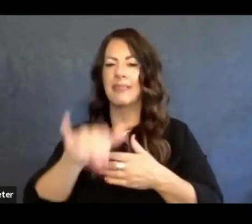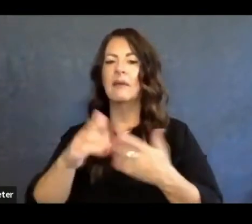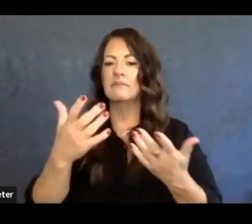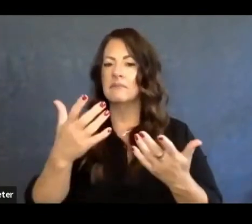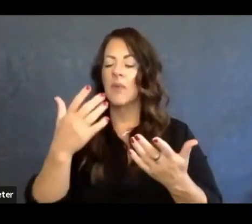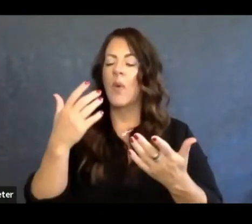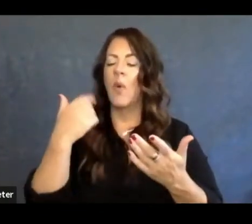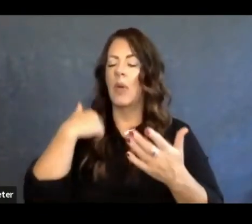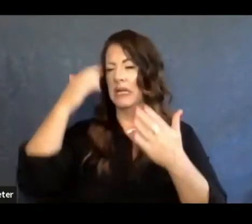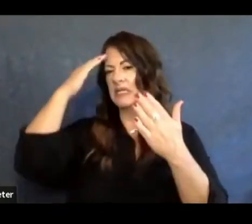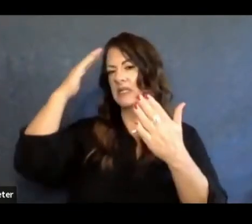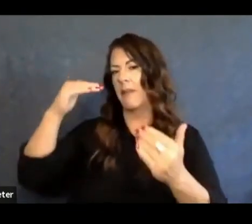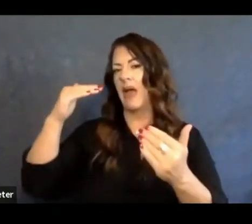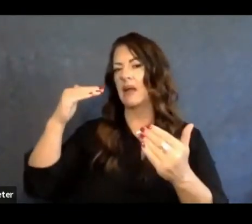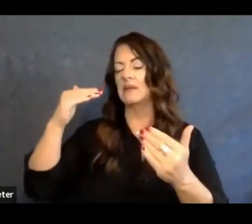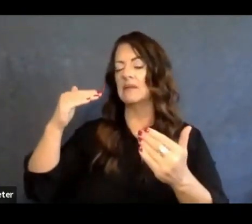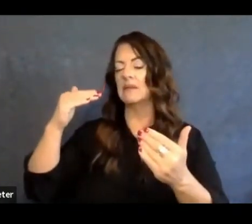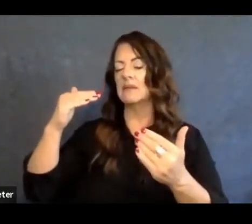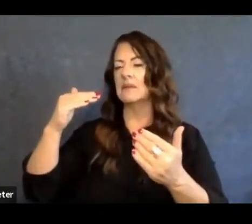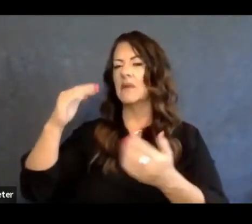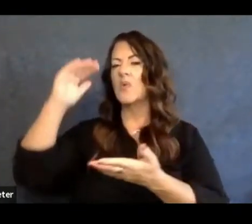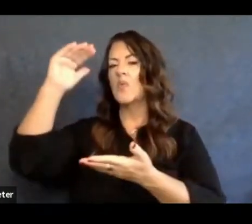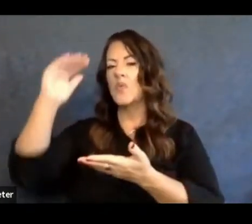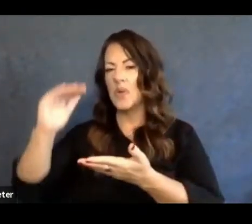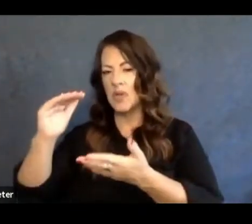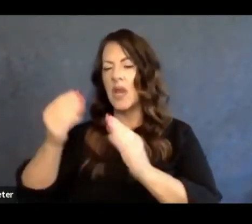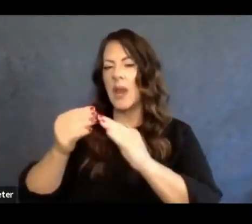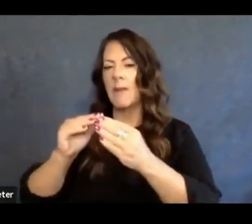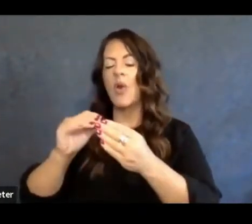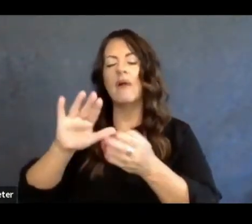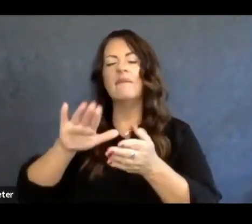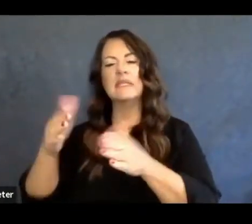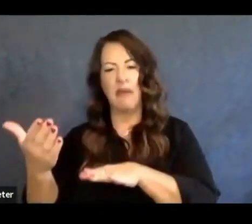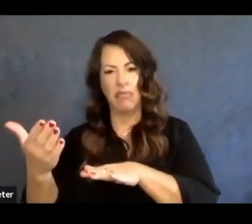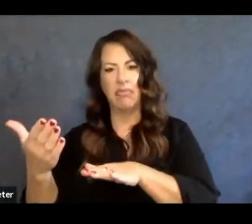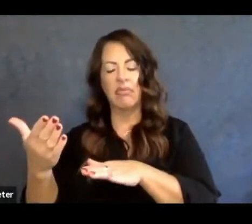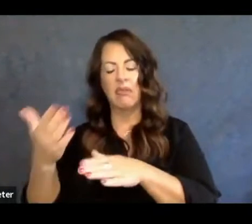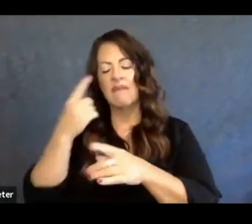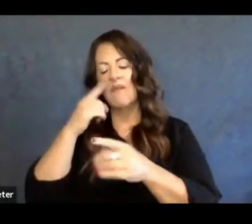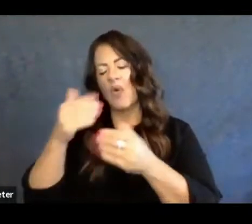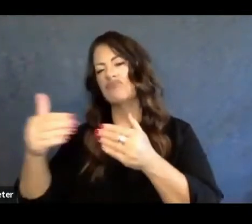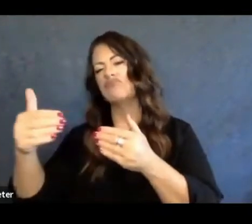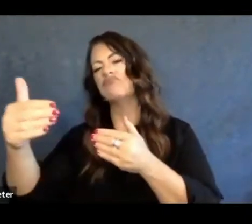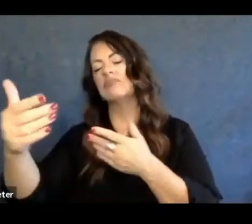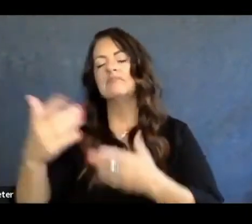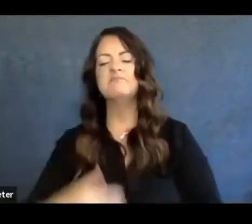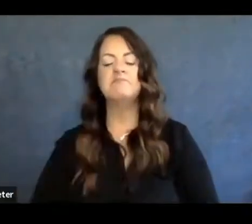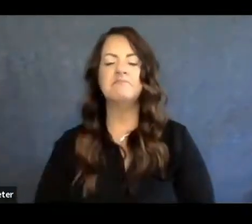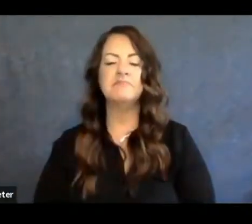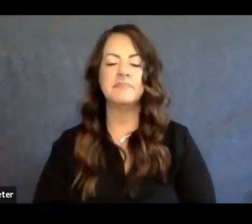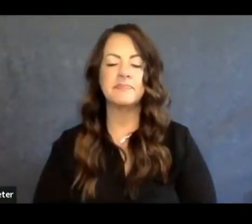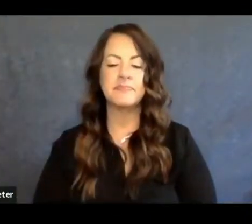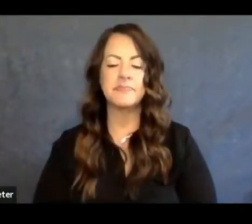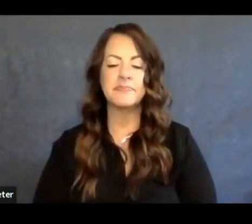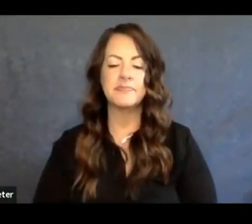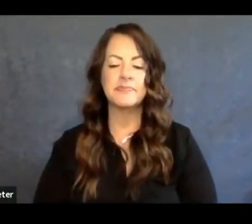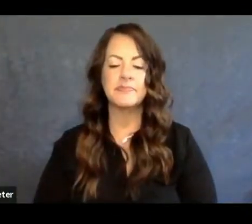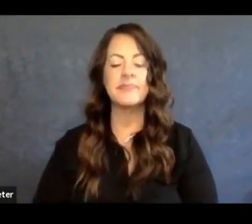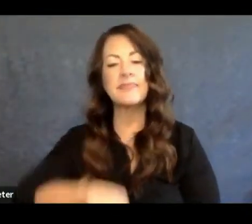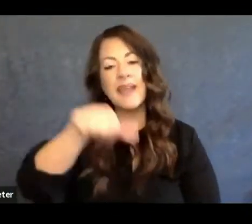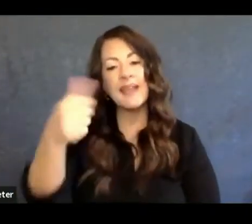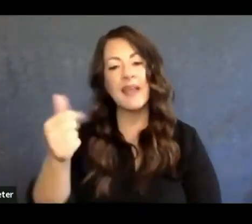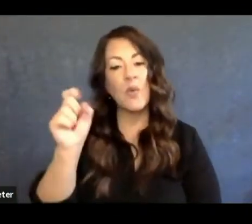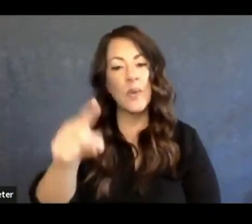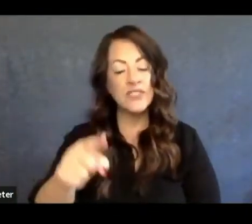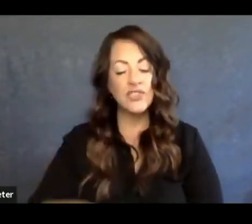what we expect are reduced numbers of deaths in the coming weeks as well. Daniel Borenstein, the San Jose